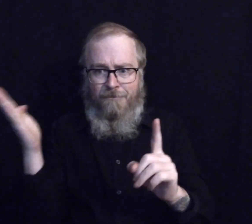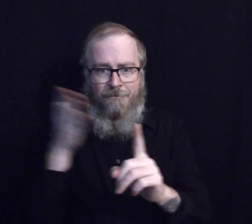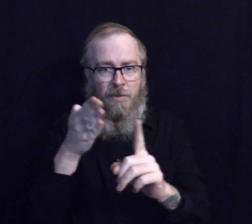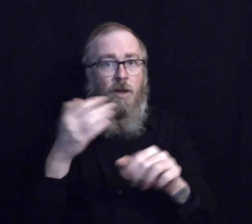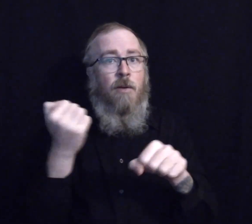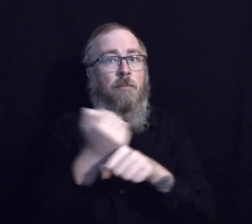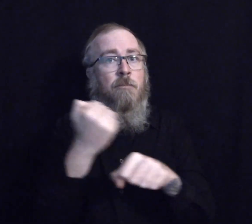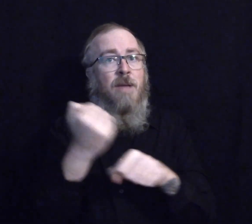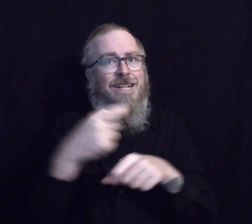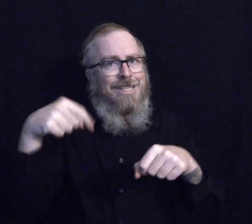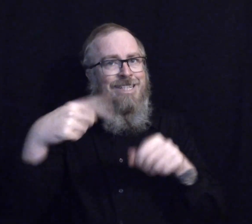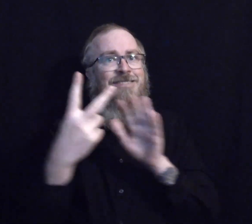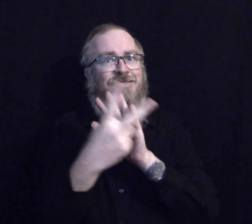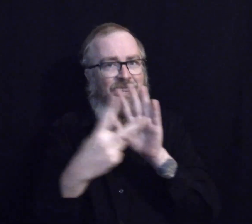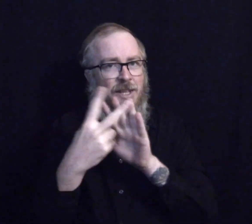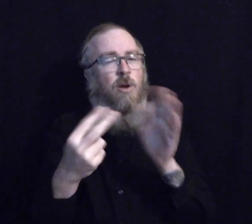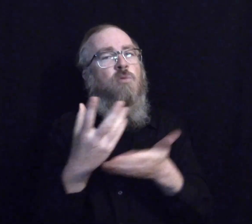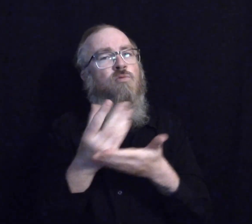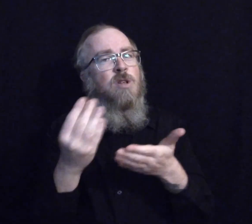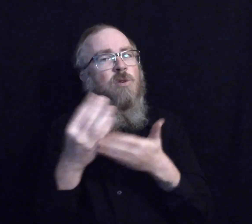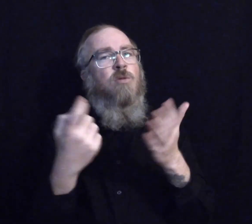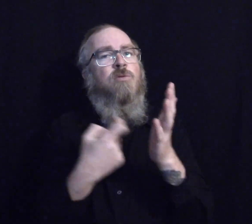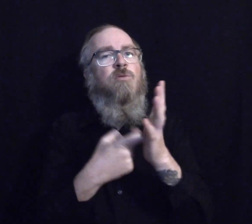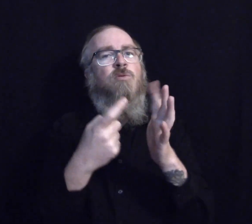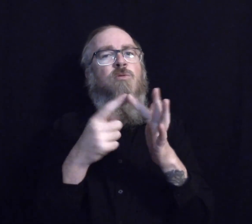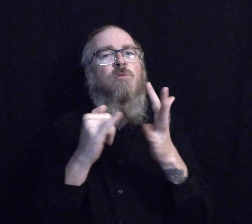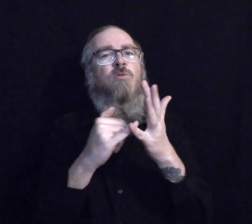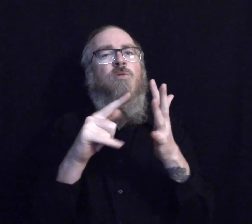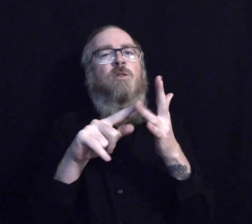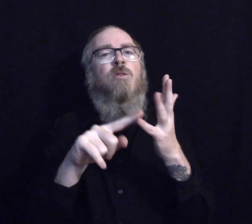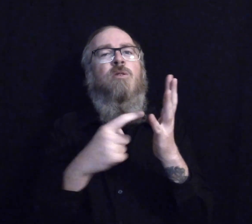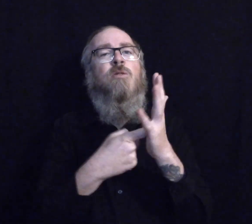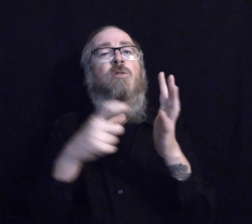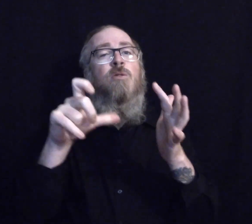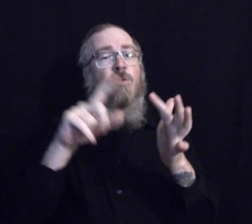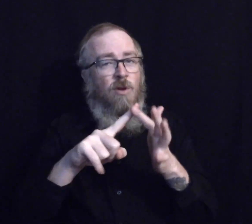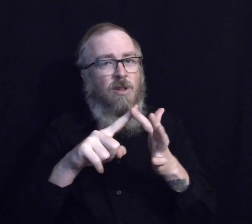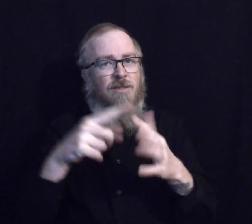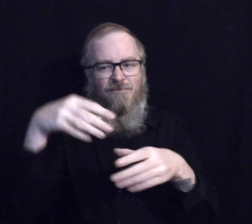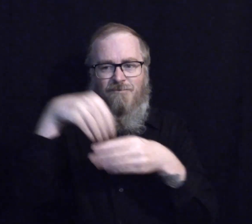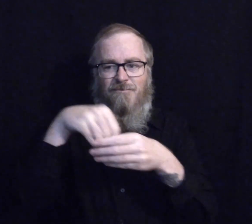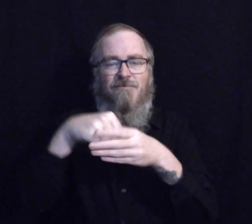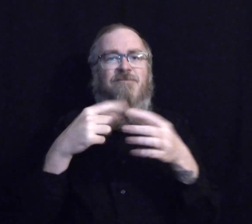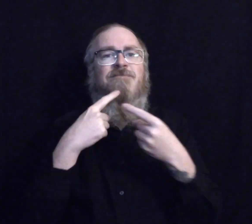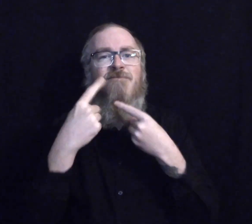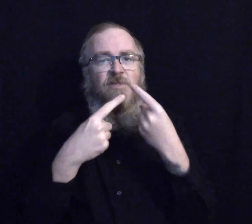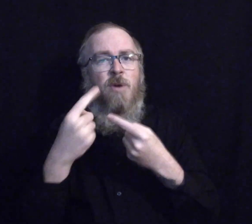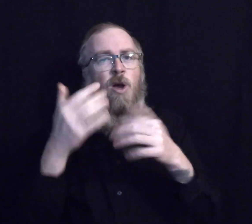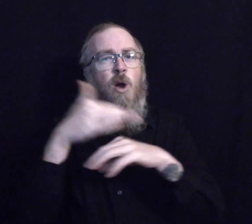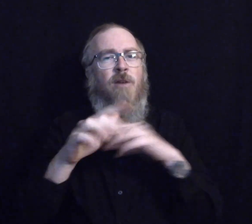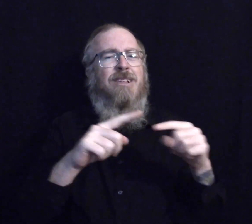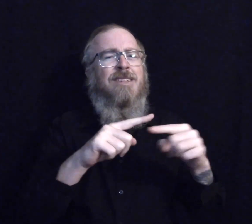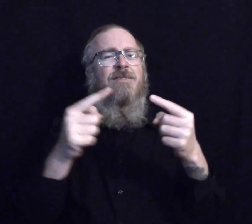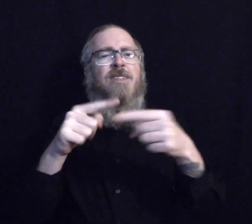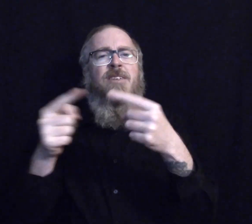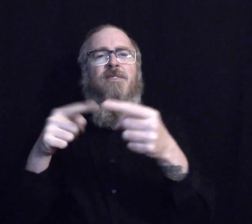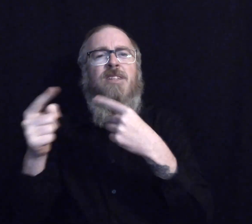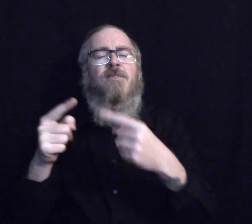the workshops and focus instead on producing this video resource, covering information about the variety of